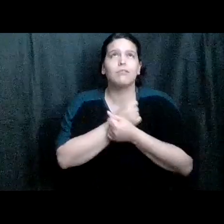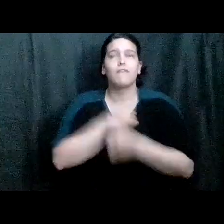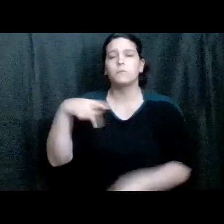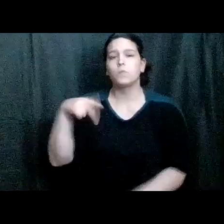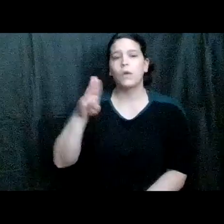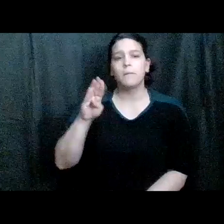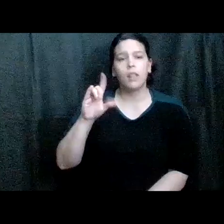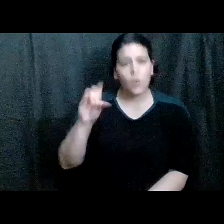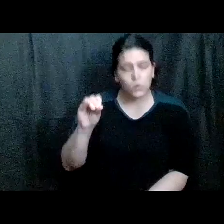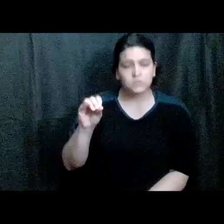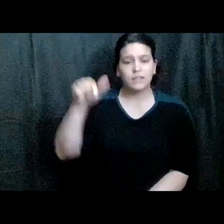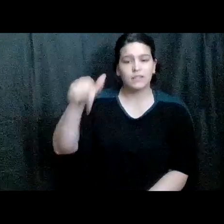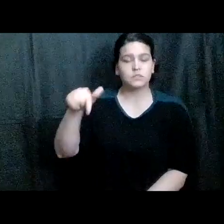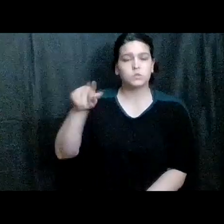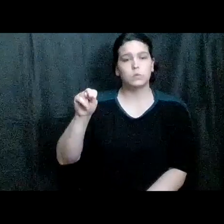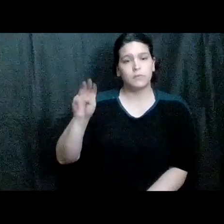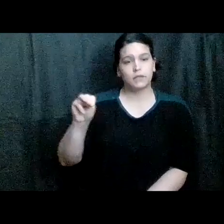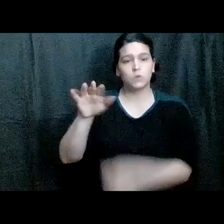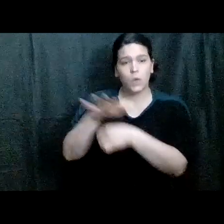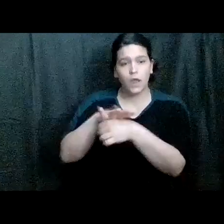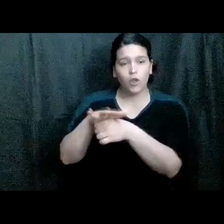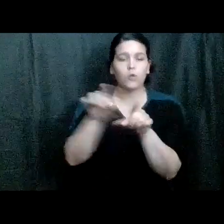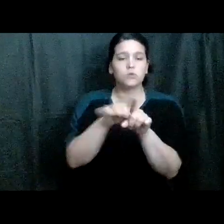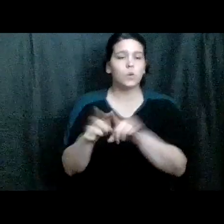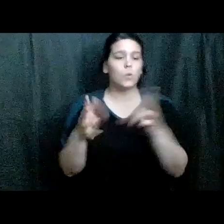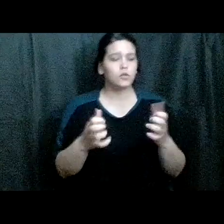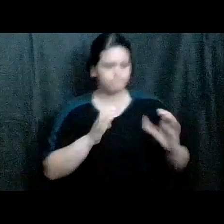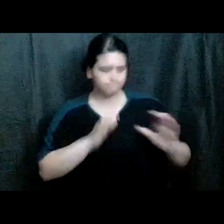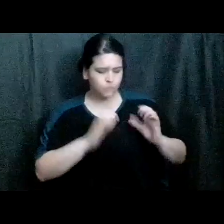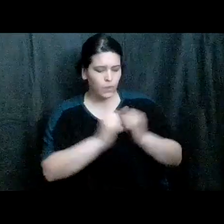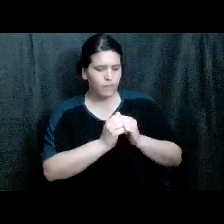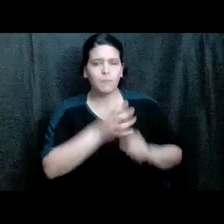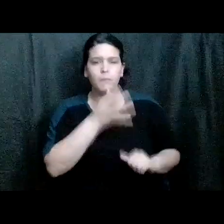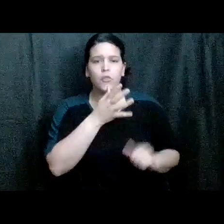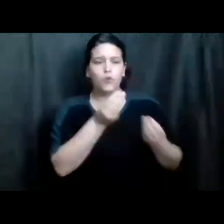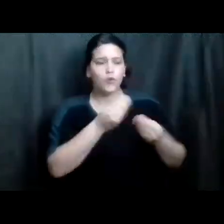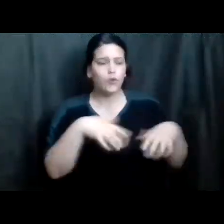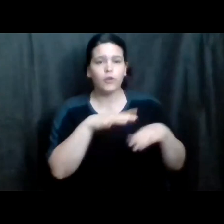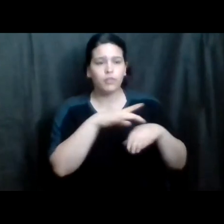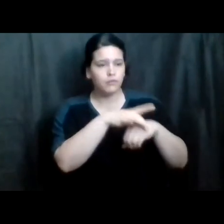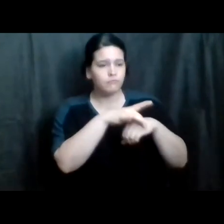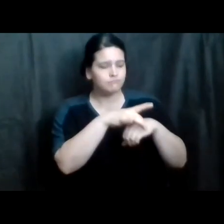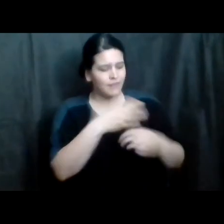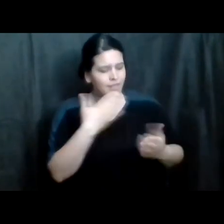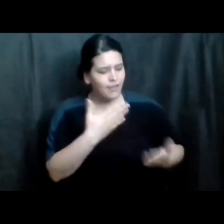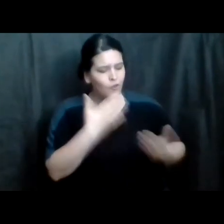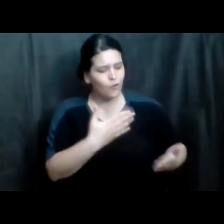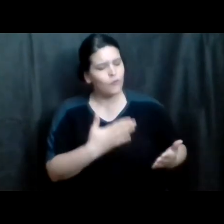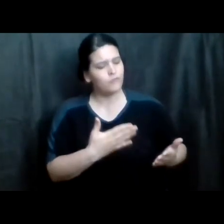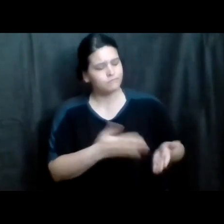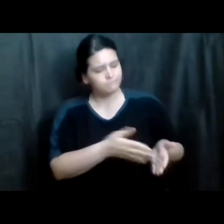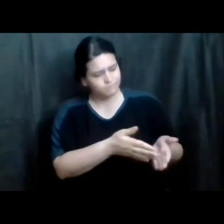area. And we'd also like to talk to Mother Earth, tell Mother Earth, thank you, Mother Earth, for having us here on